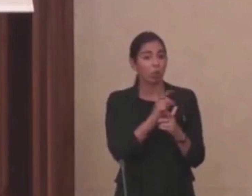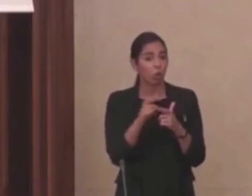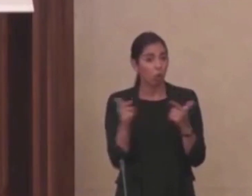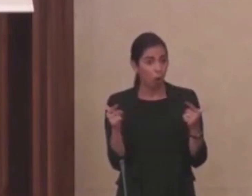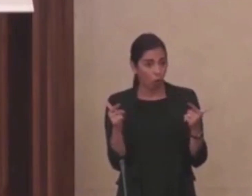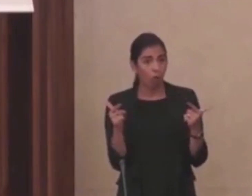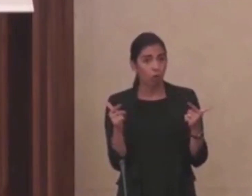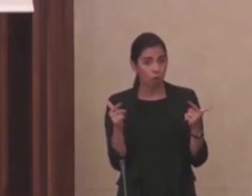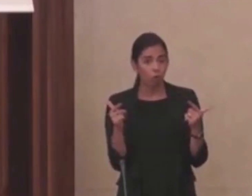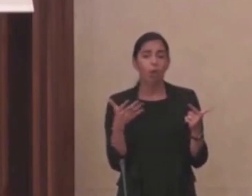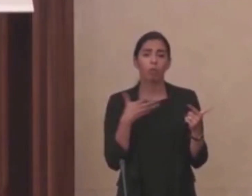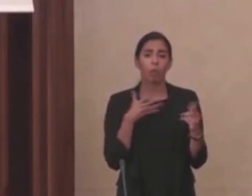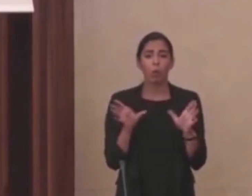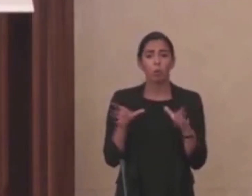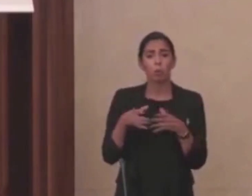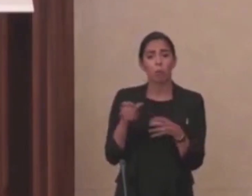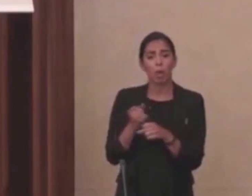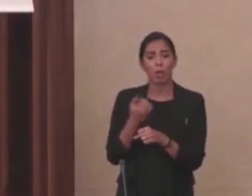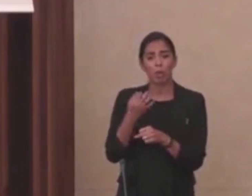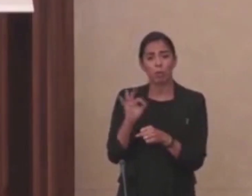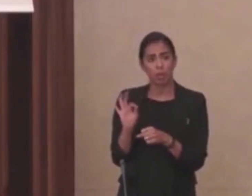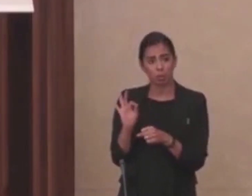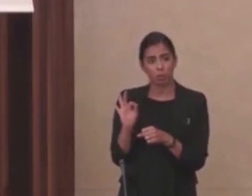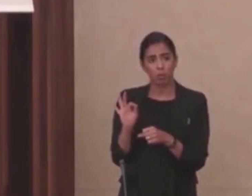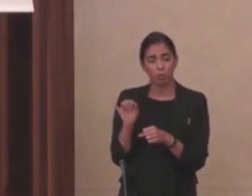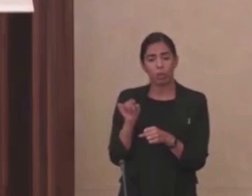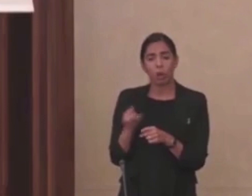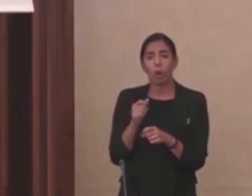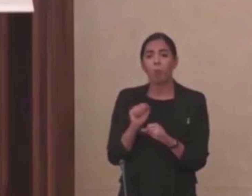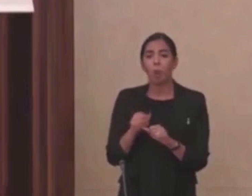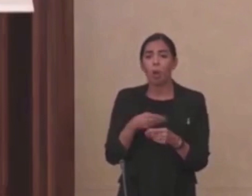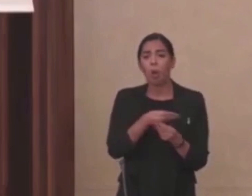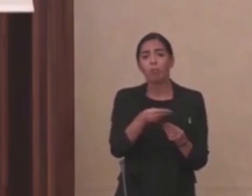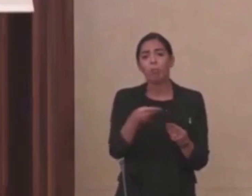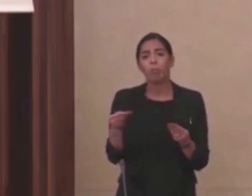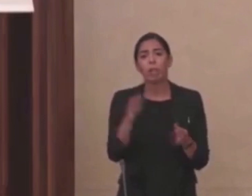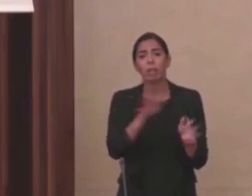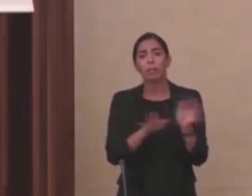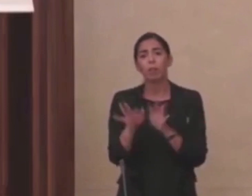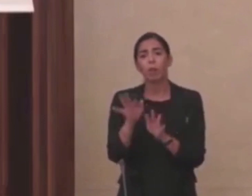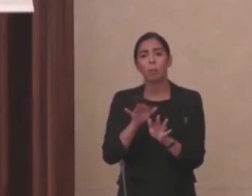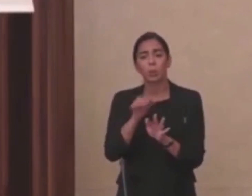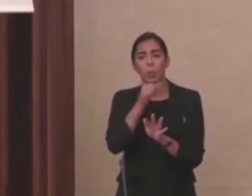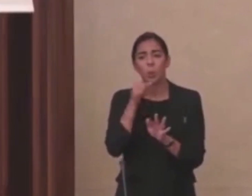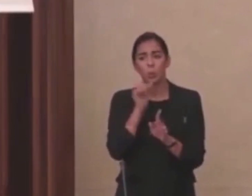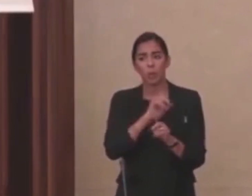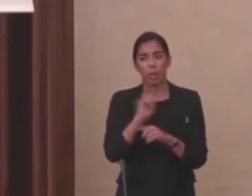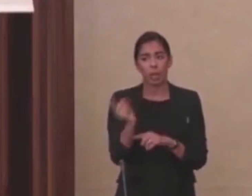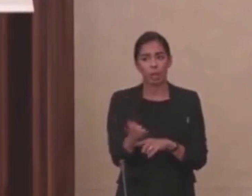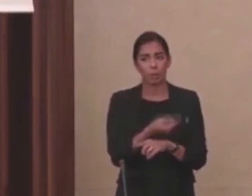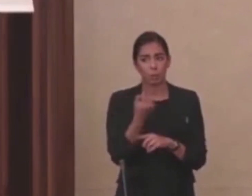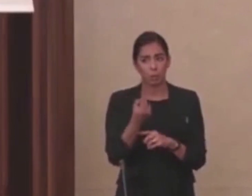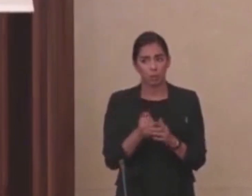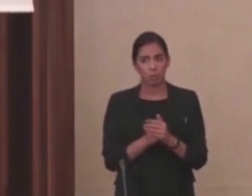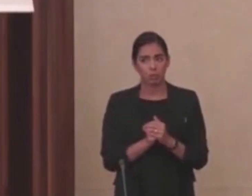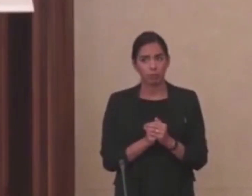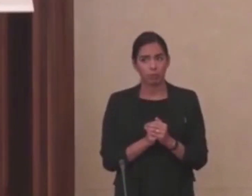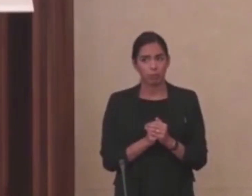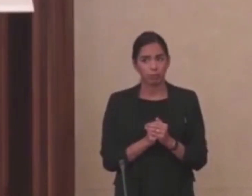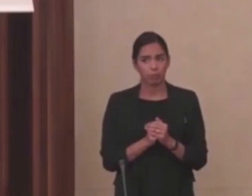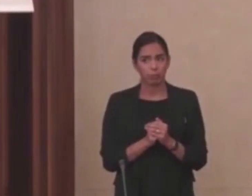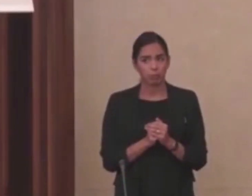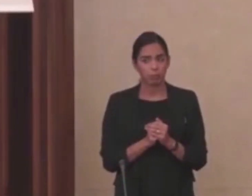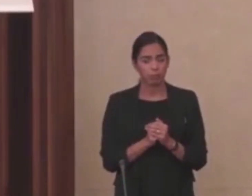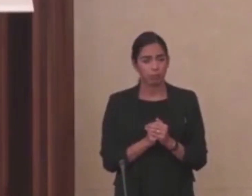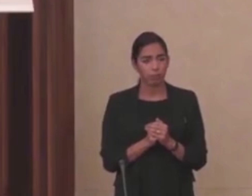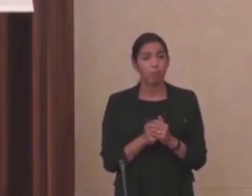So, in the absence of national guidelines, we created a specific group, and then we gave useful